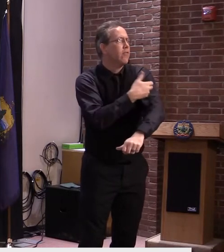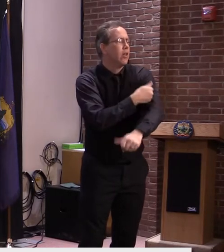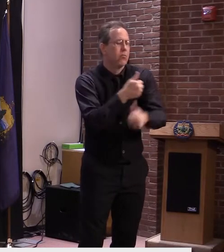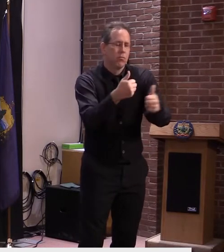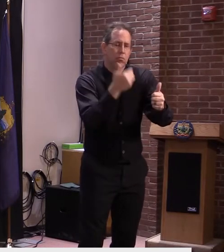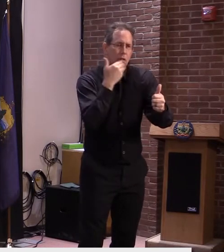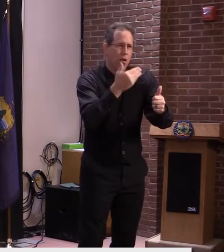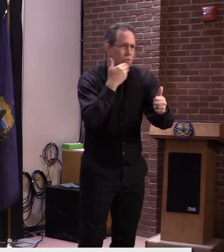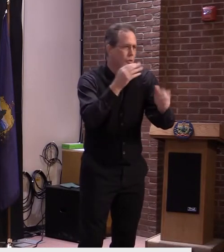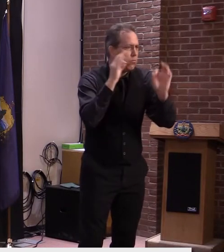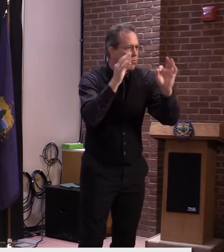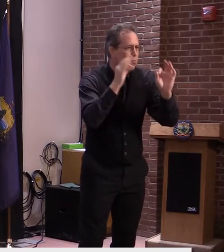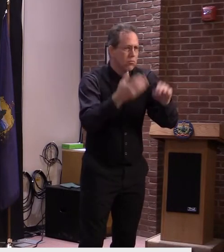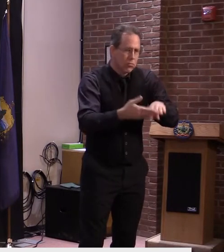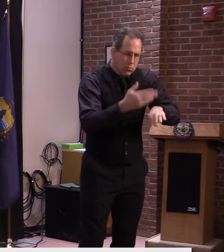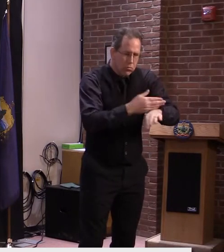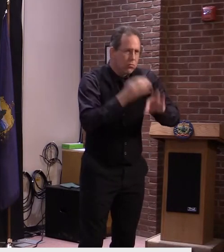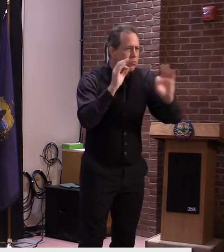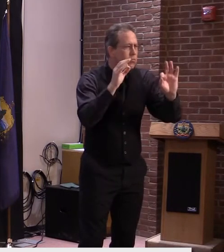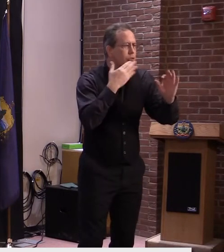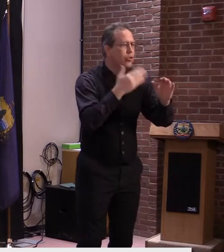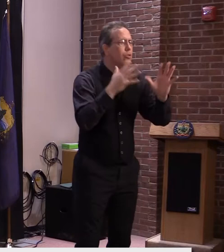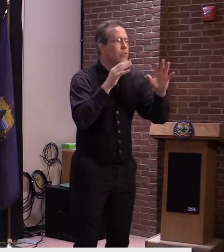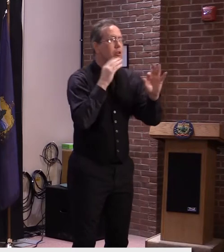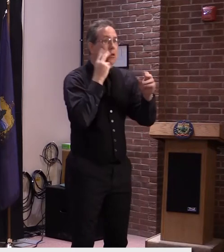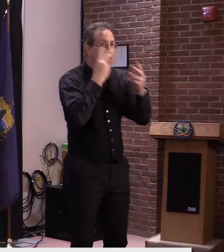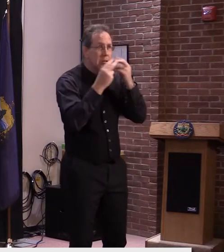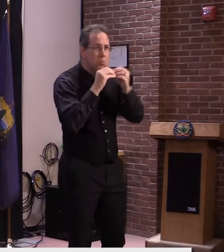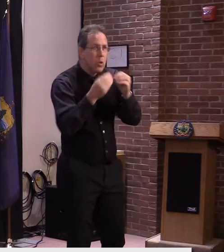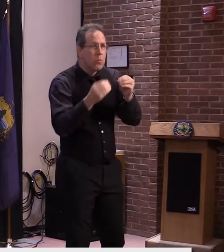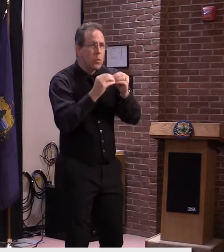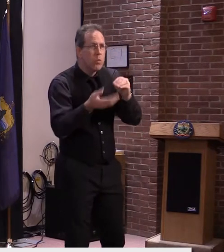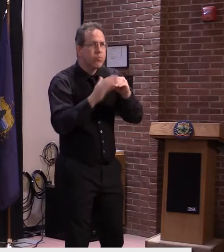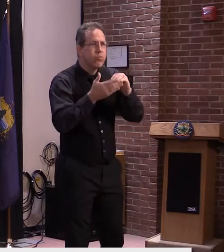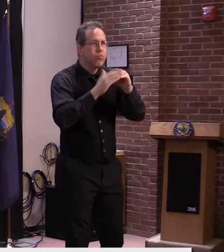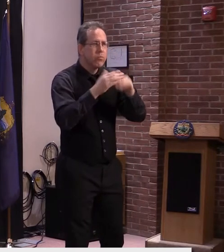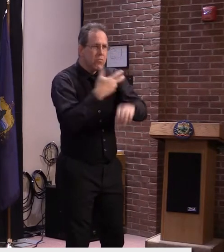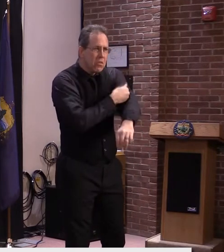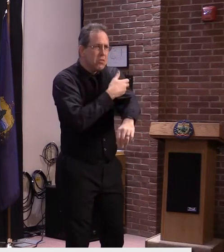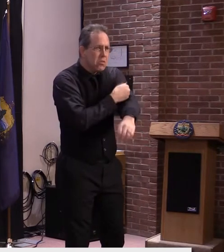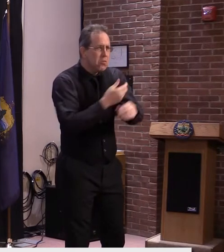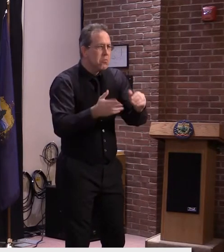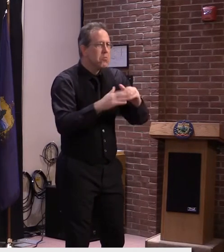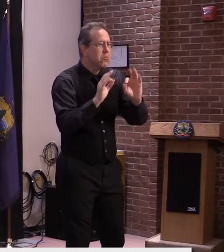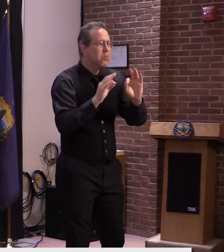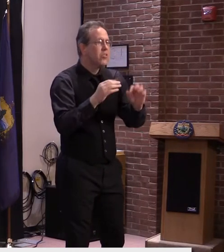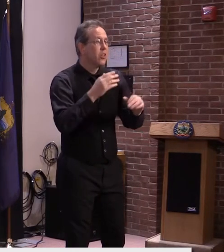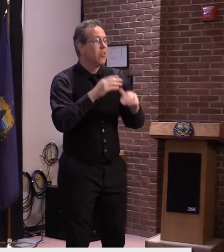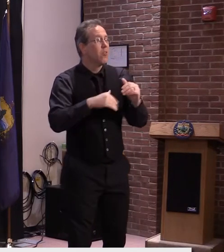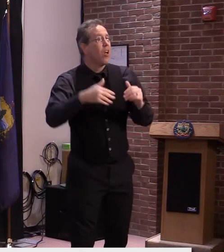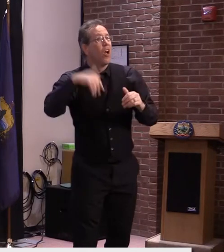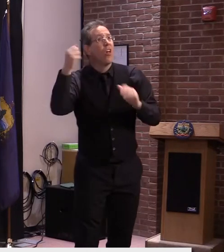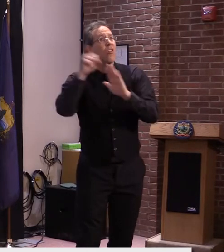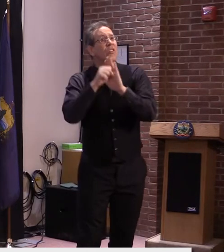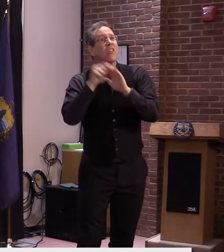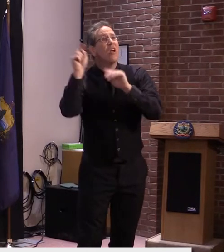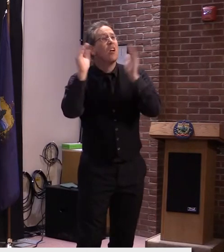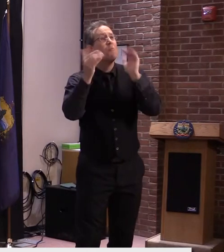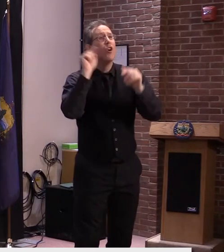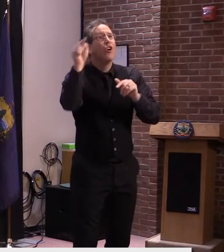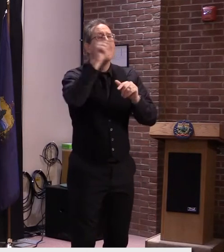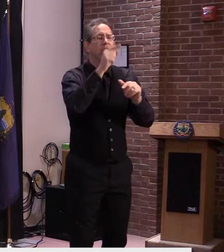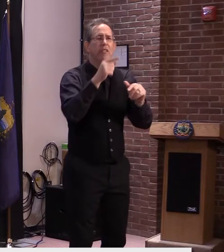in why our hospitals, which did experience serious stress, did better than many other hospitals across the